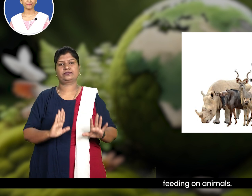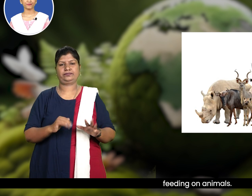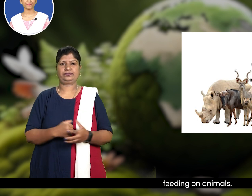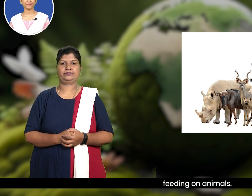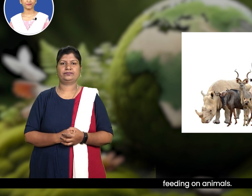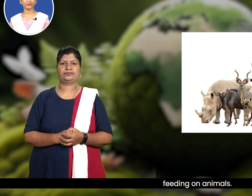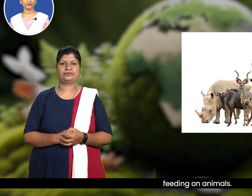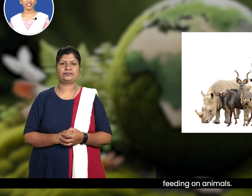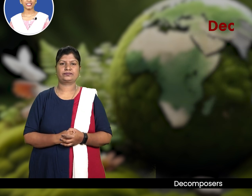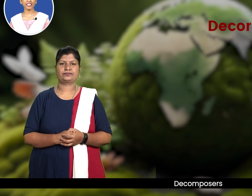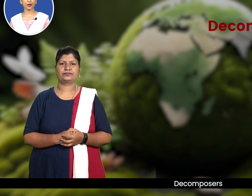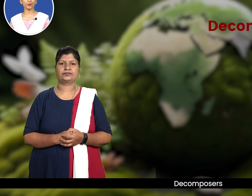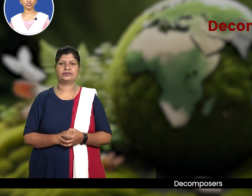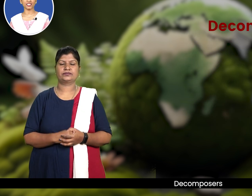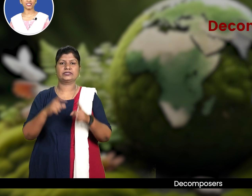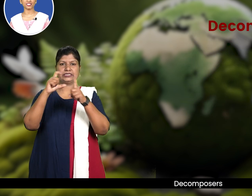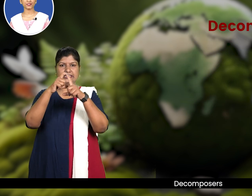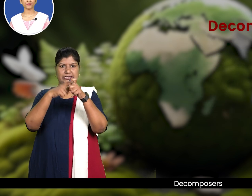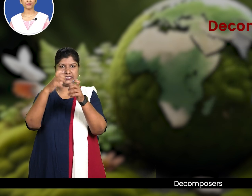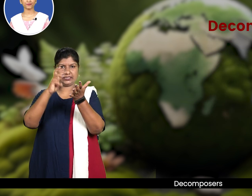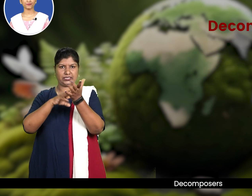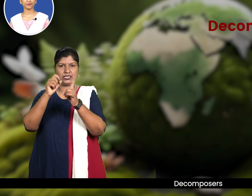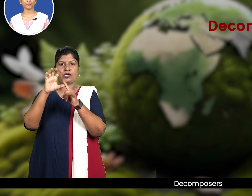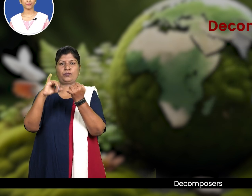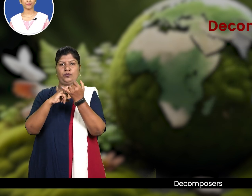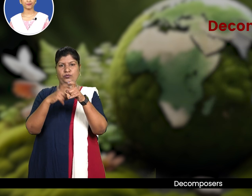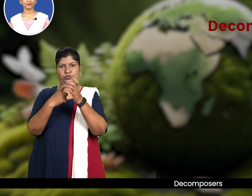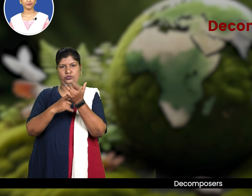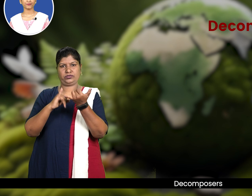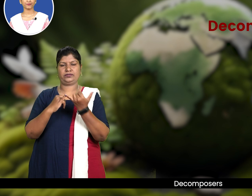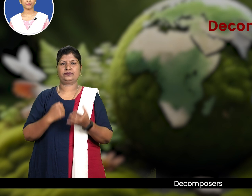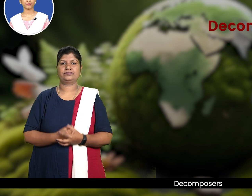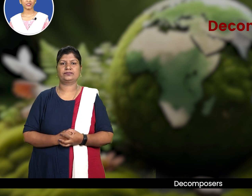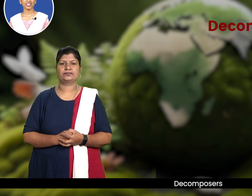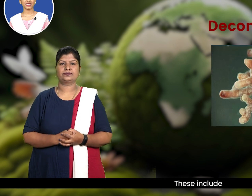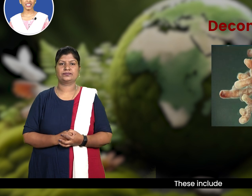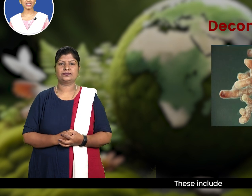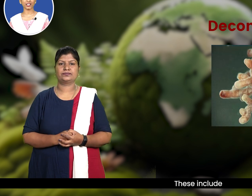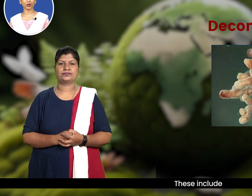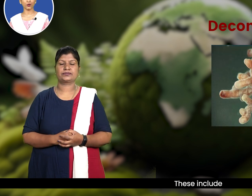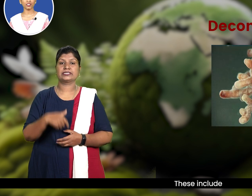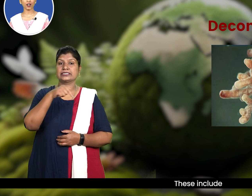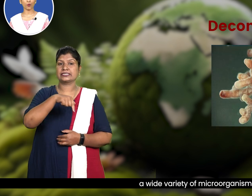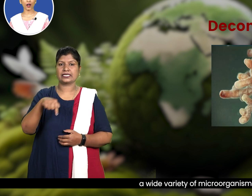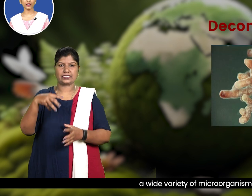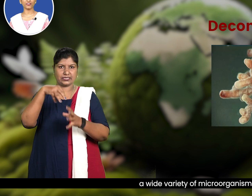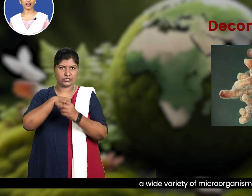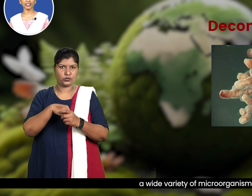Decomposers. These include a wide variety